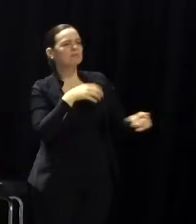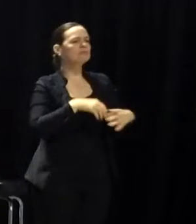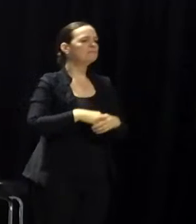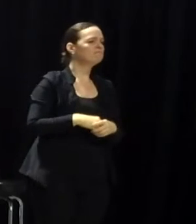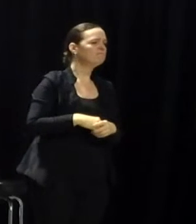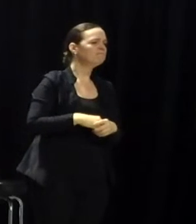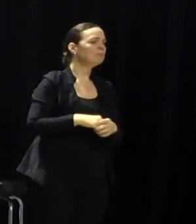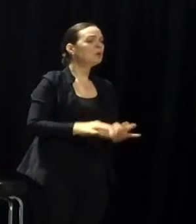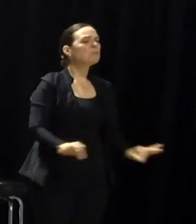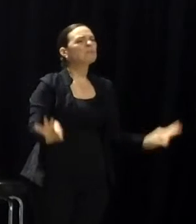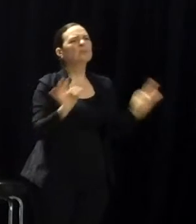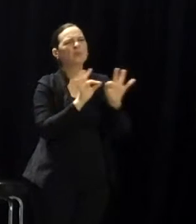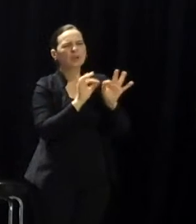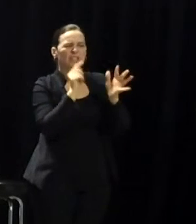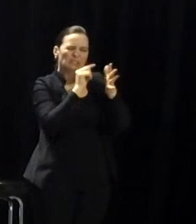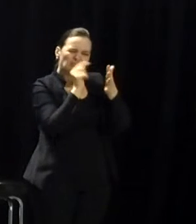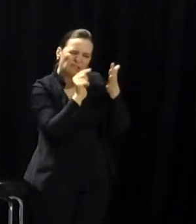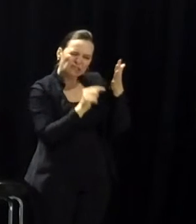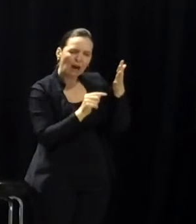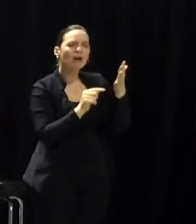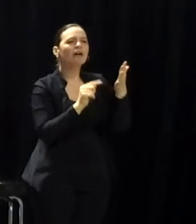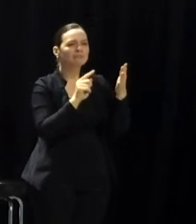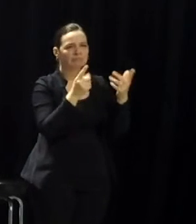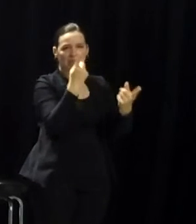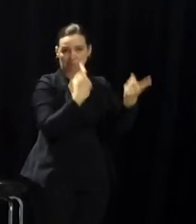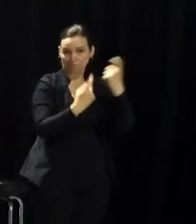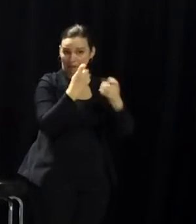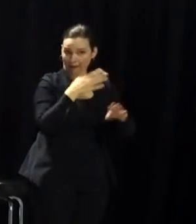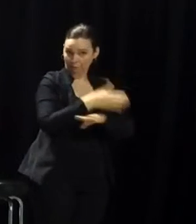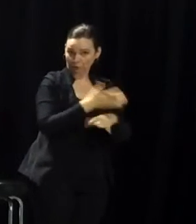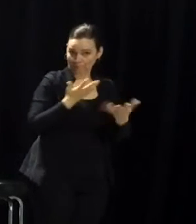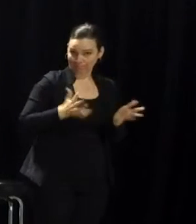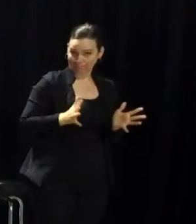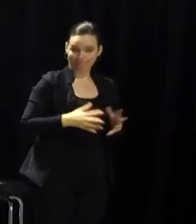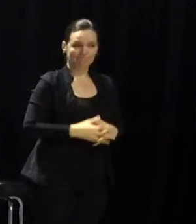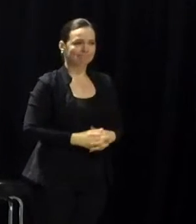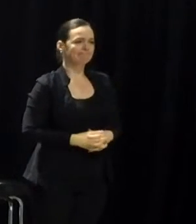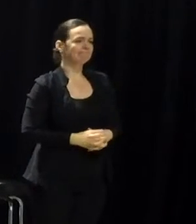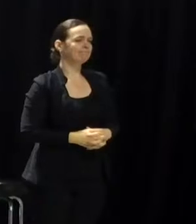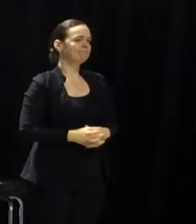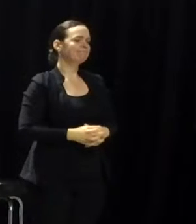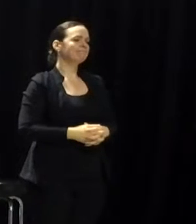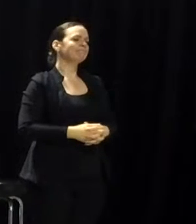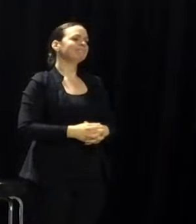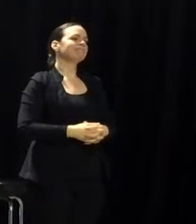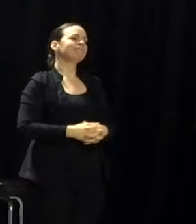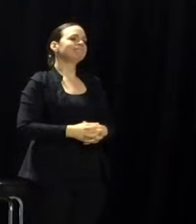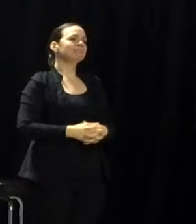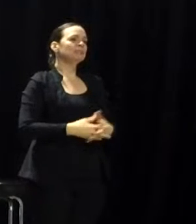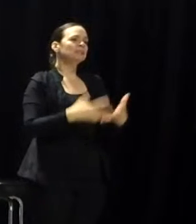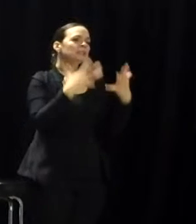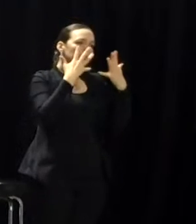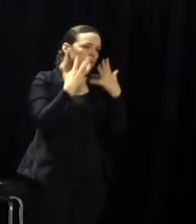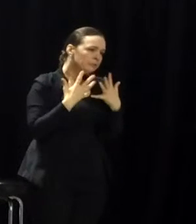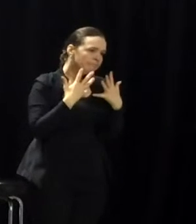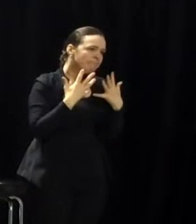questions. Unfortunately, we lost 6 individuals over the last 24